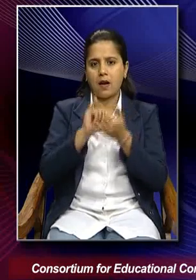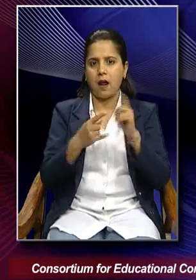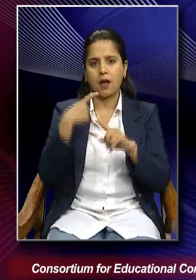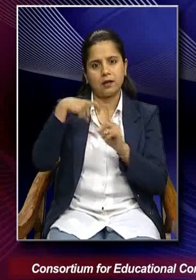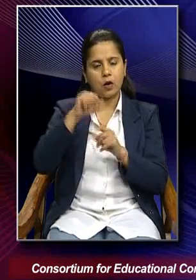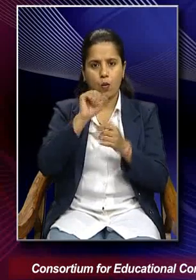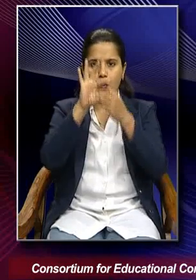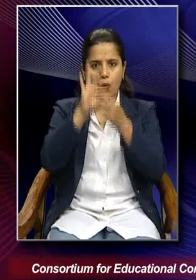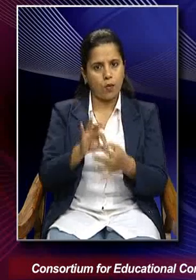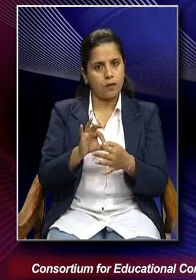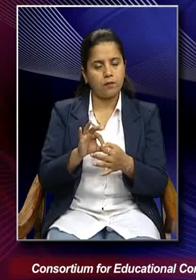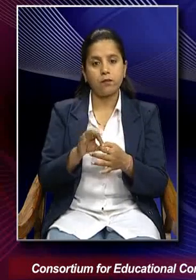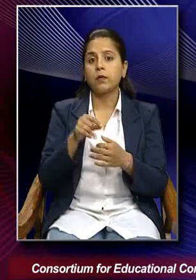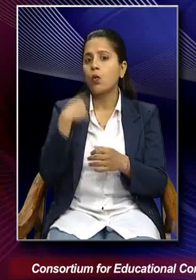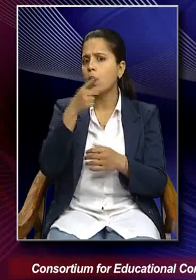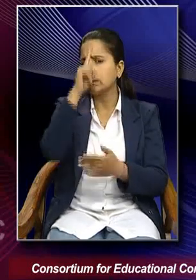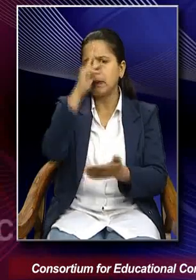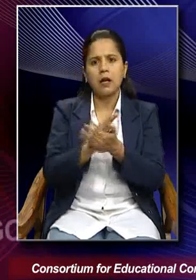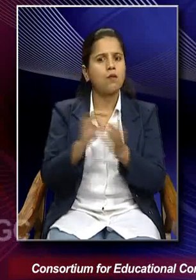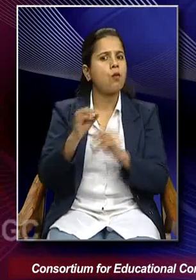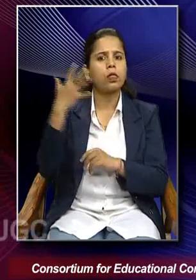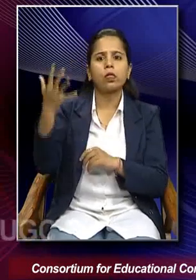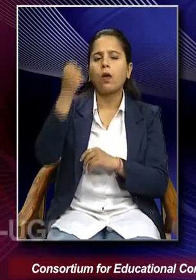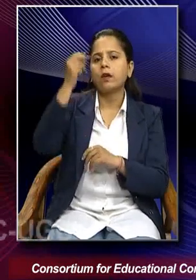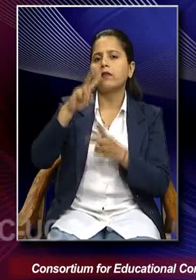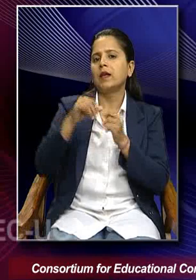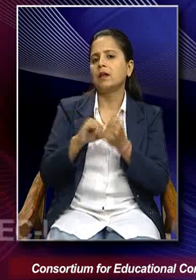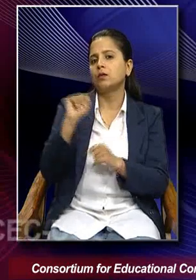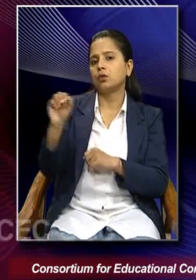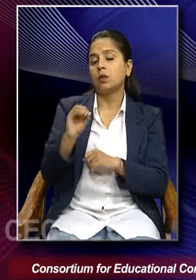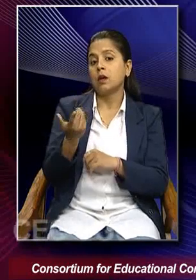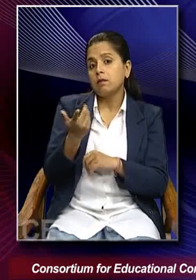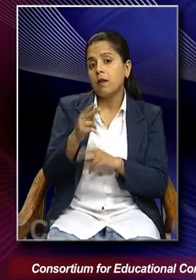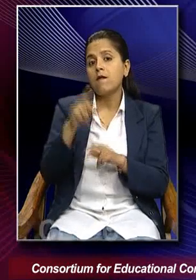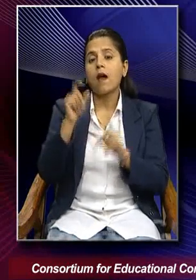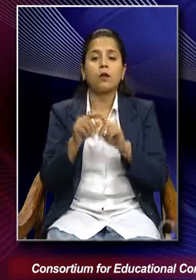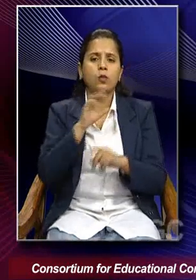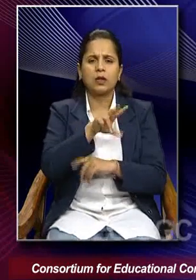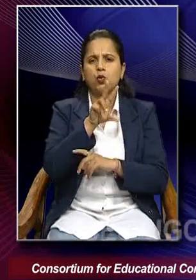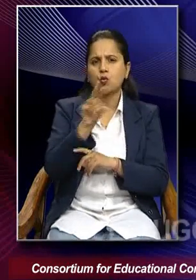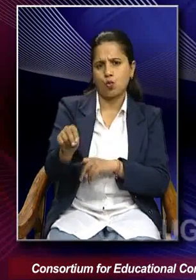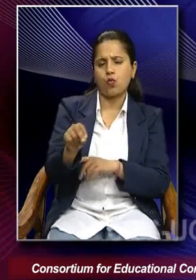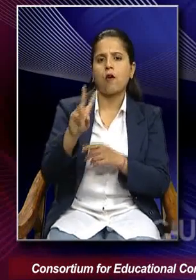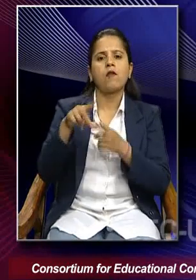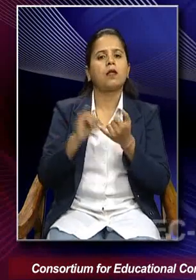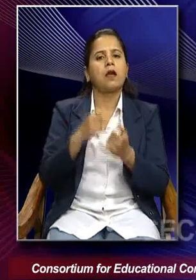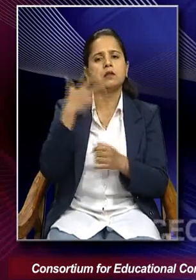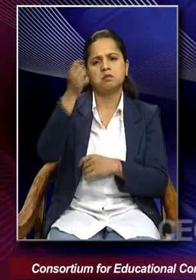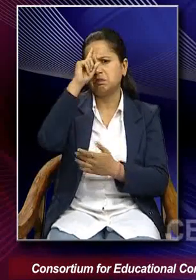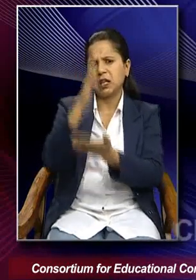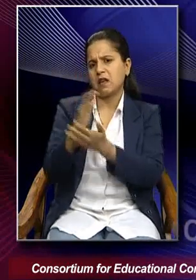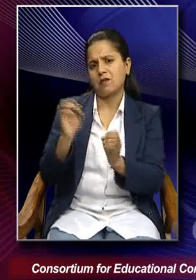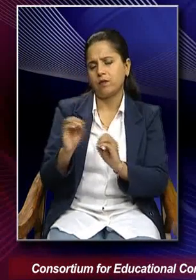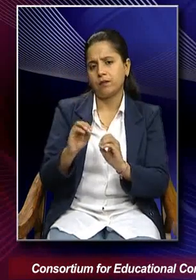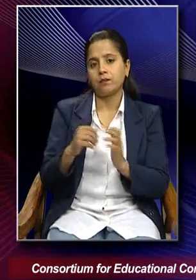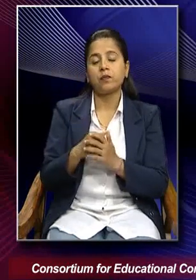traditions, who did not believe in the authority of Vedas, or in fact they denied the authority of Vedas.